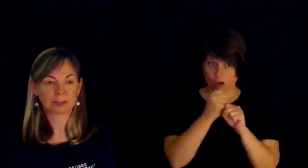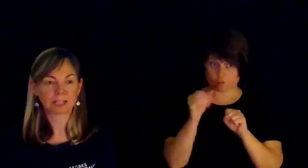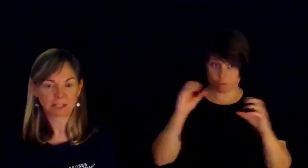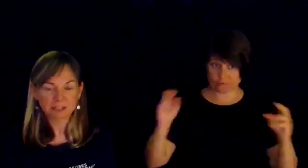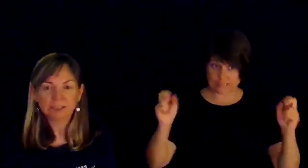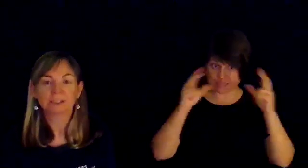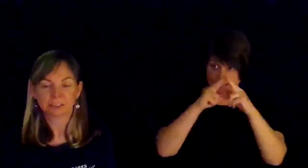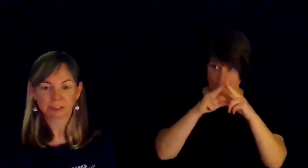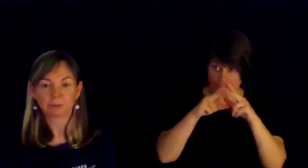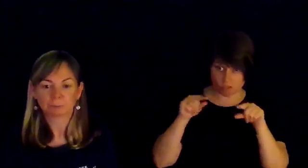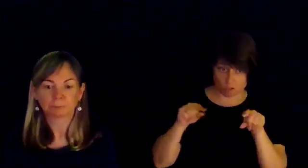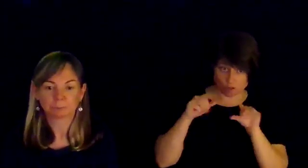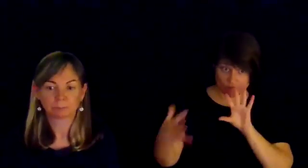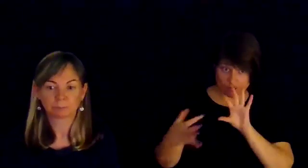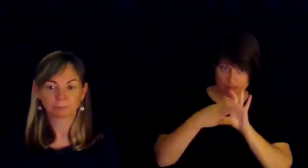Yes,